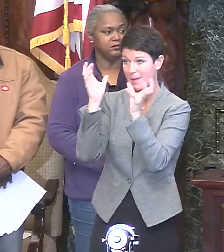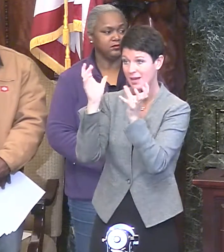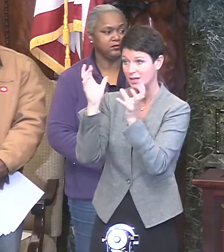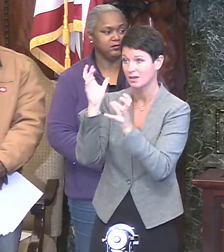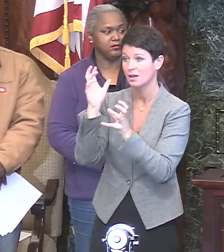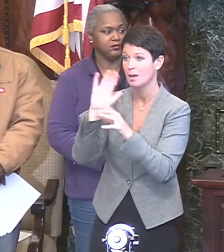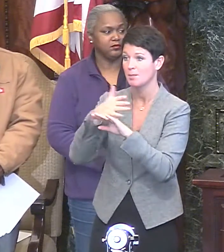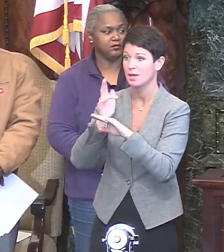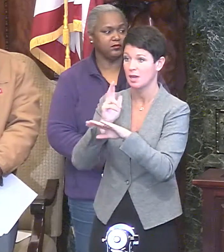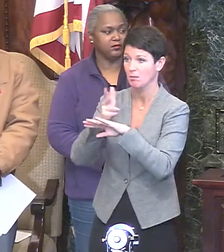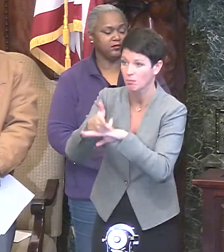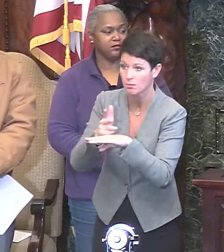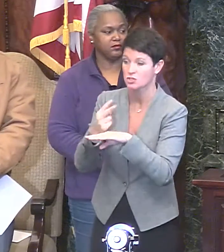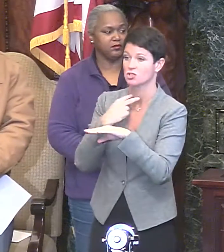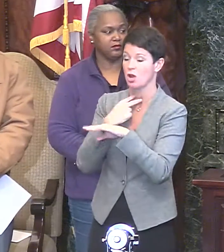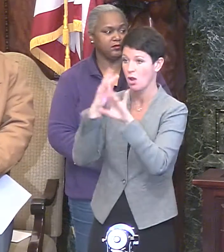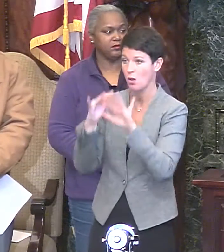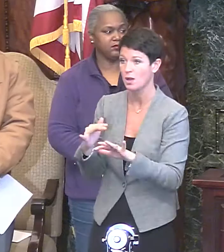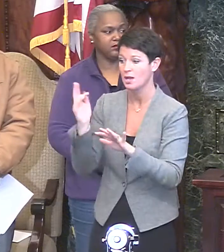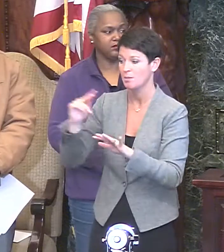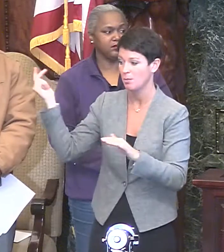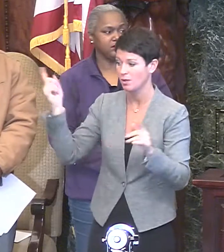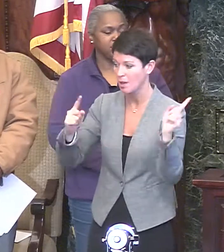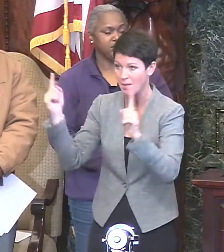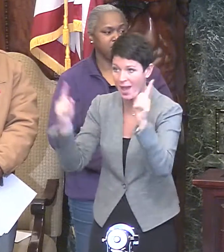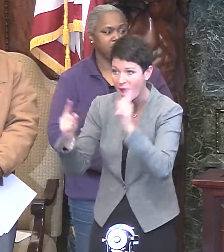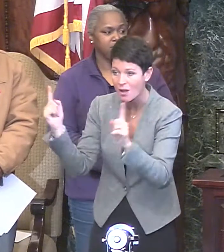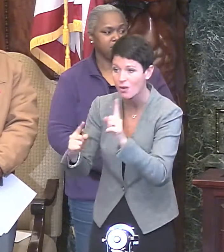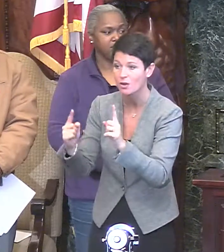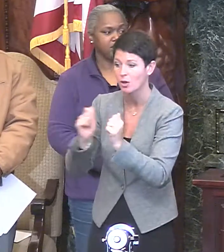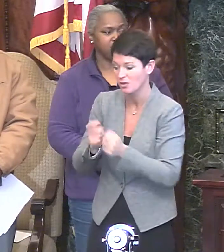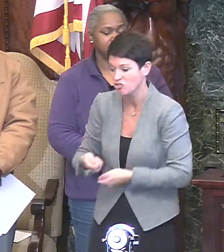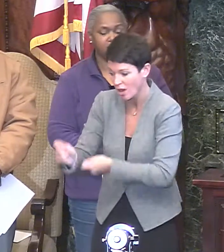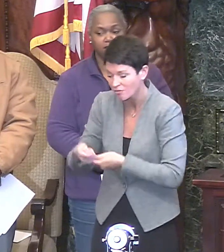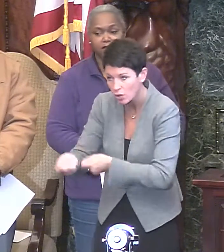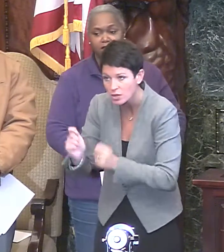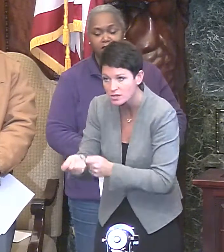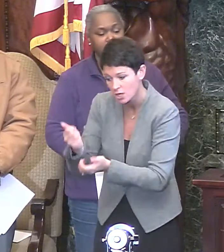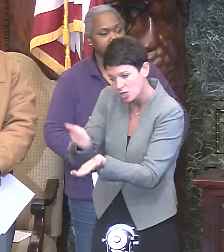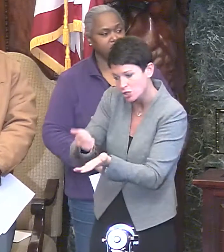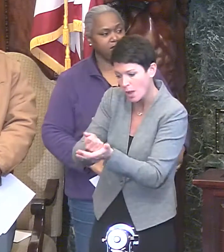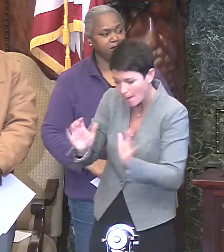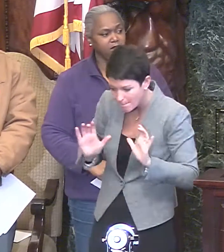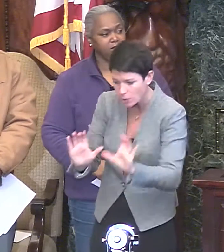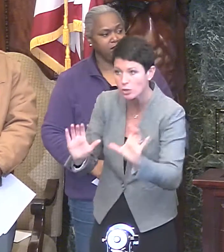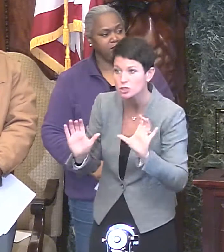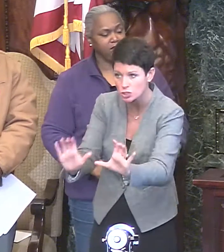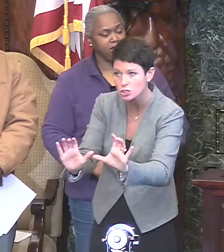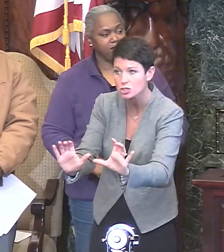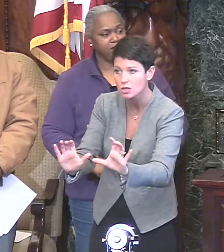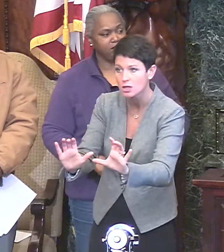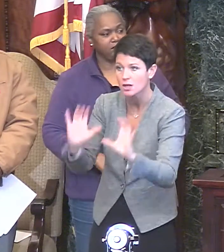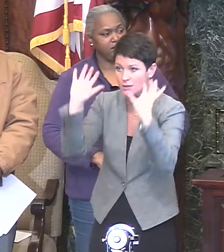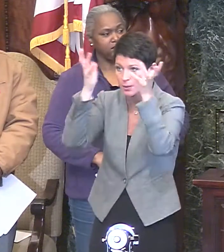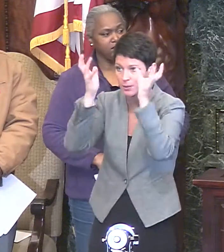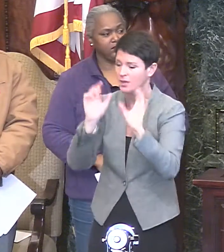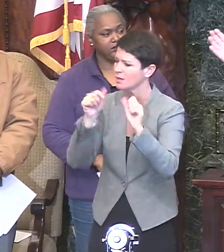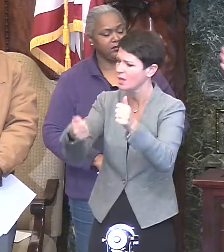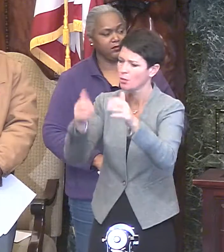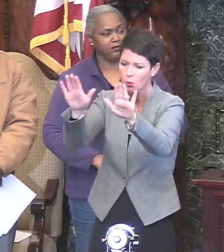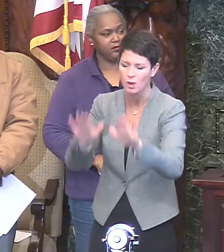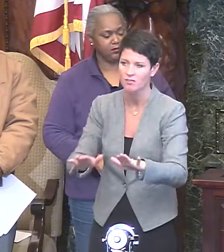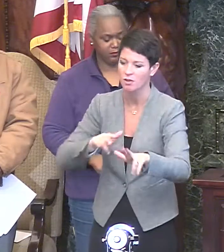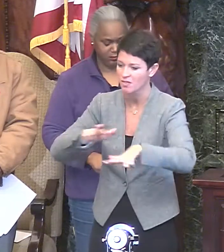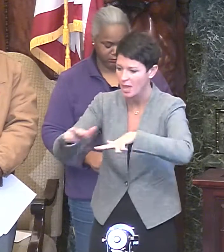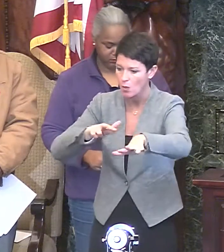got snowbanked. And people come out of their homes, with shovels to help to push and try to get, and the paramedics were wonderful. They